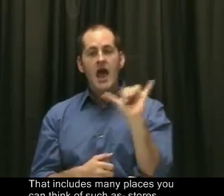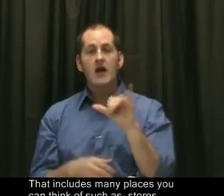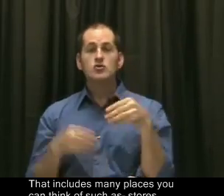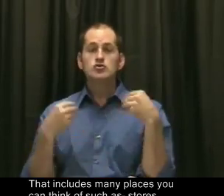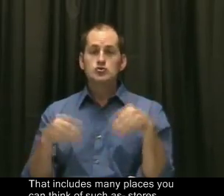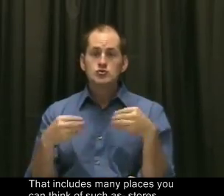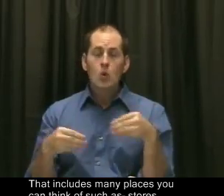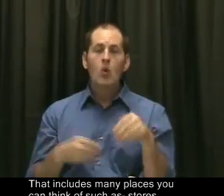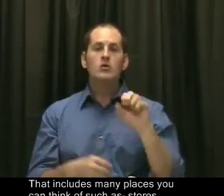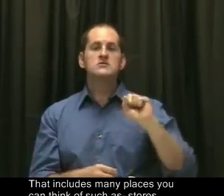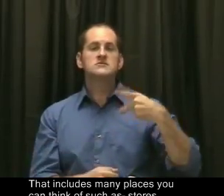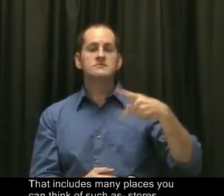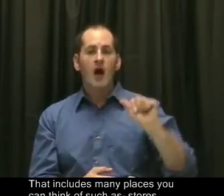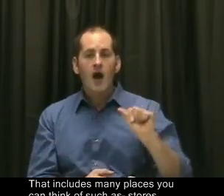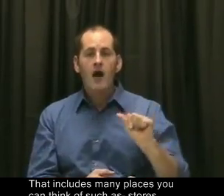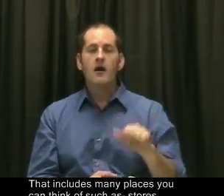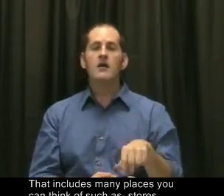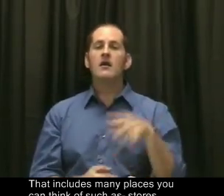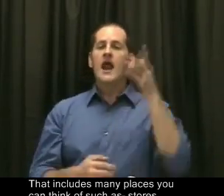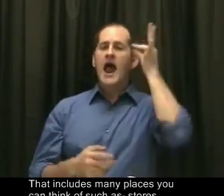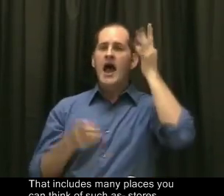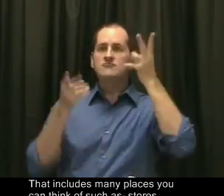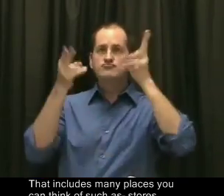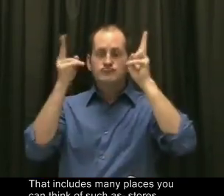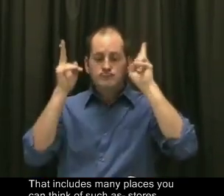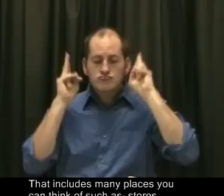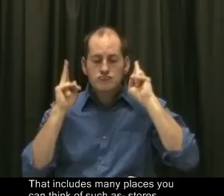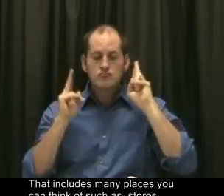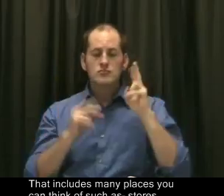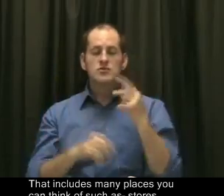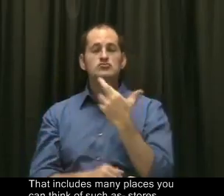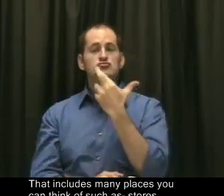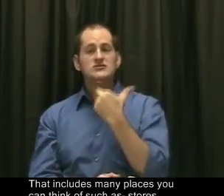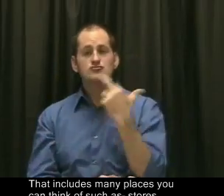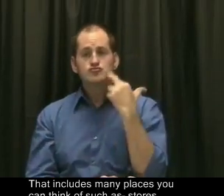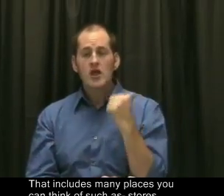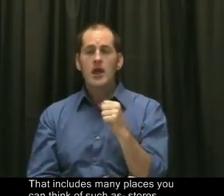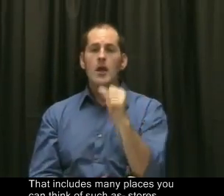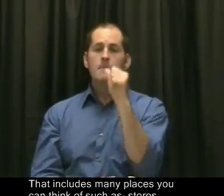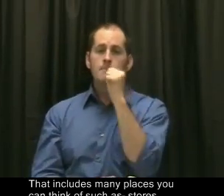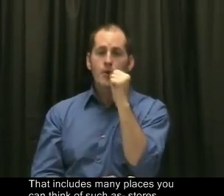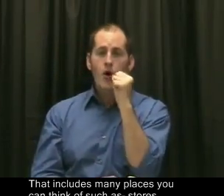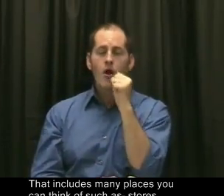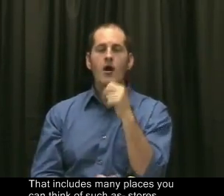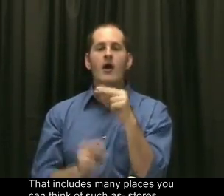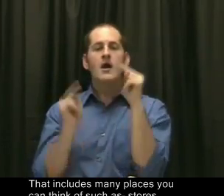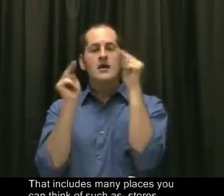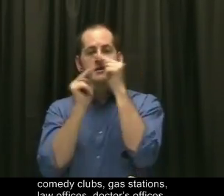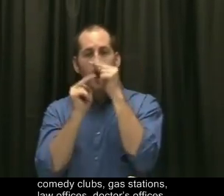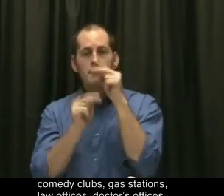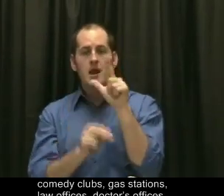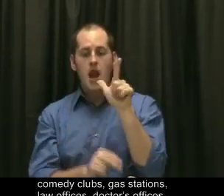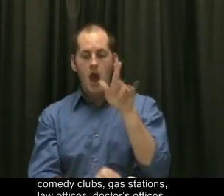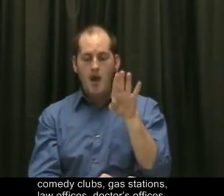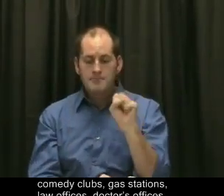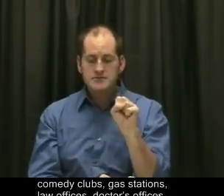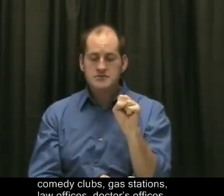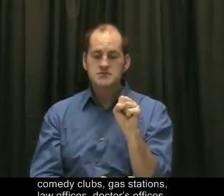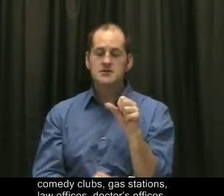of, such as stores, spas, salons, restaurants, bars,